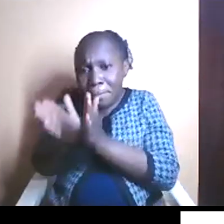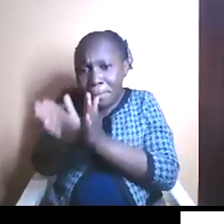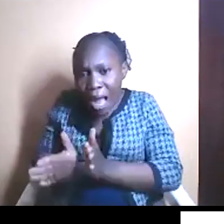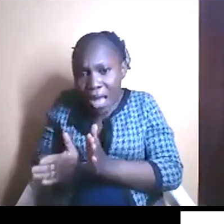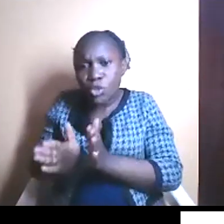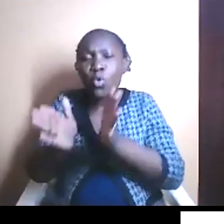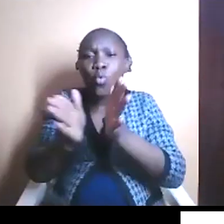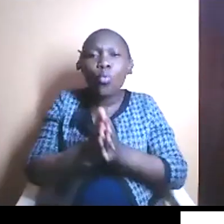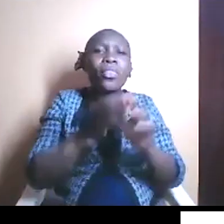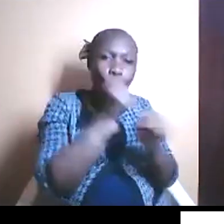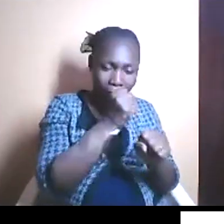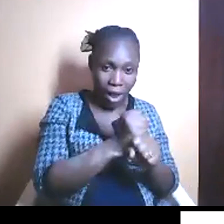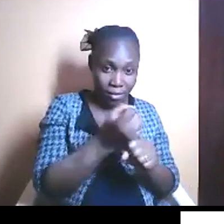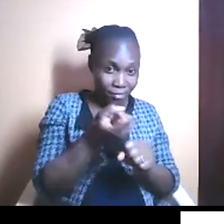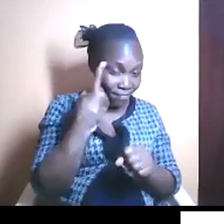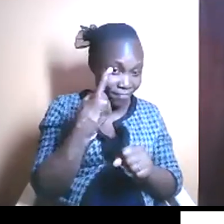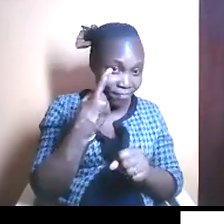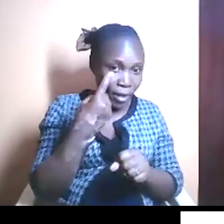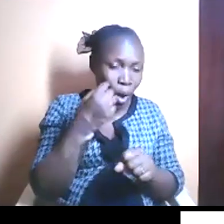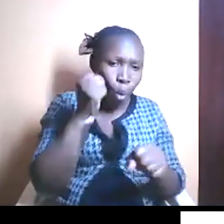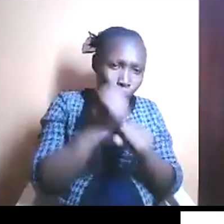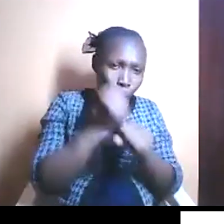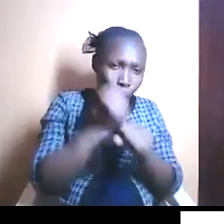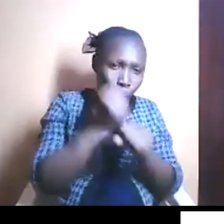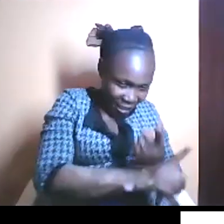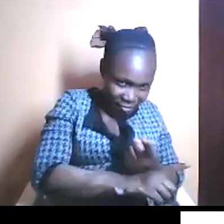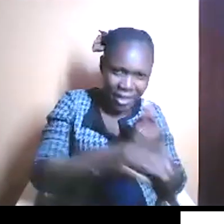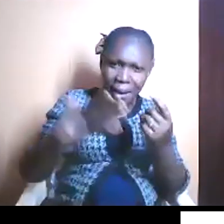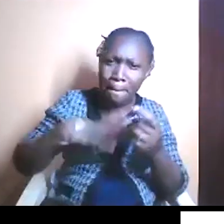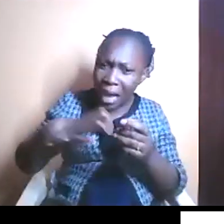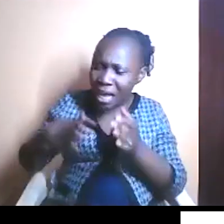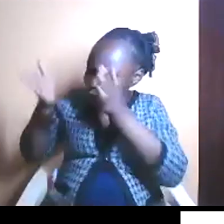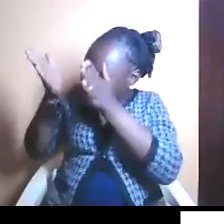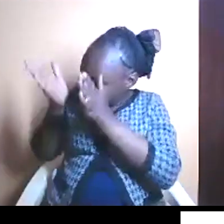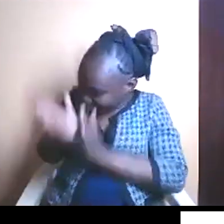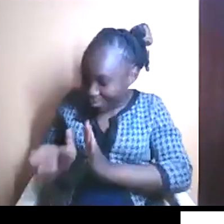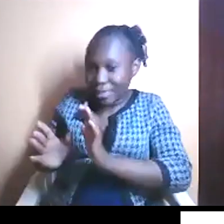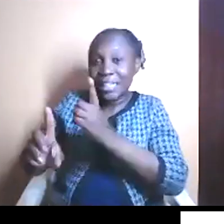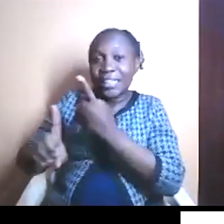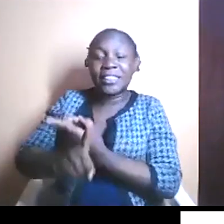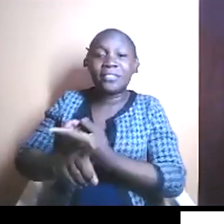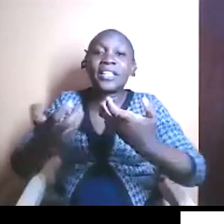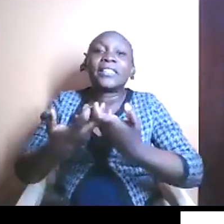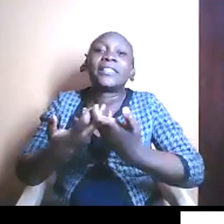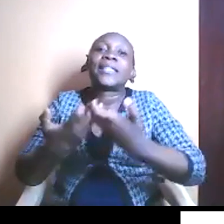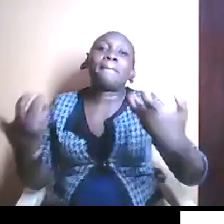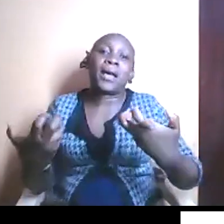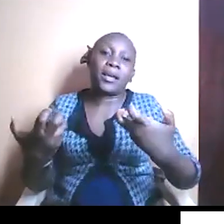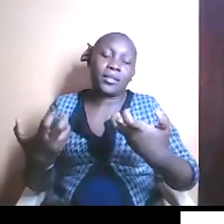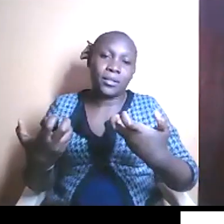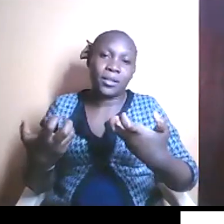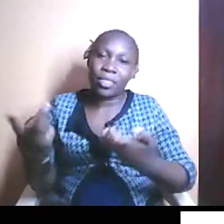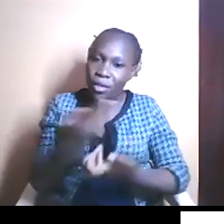failure and talking about performance, all right? So those are two separate things. We need to separate those two things.